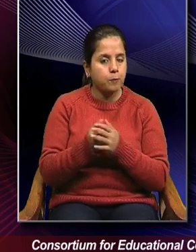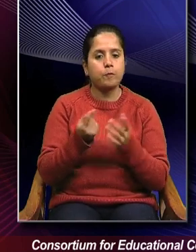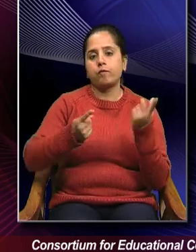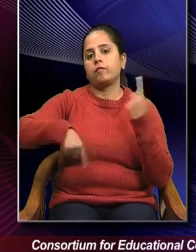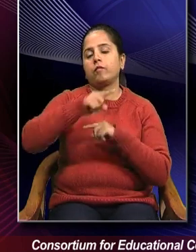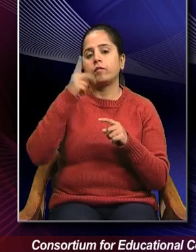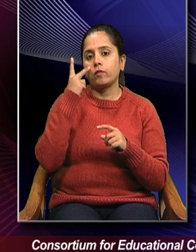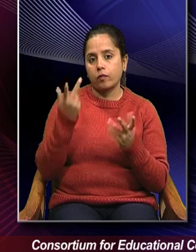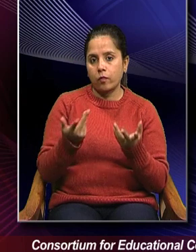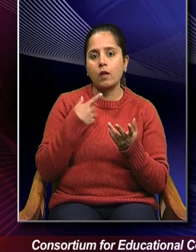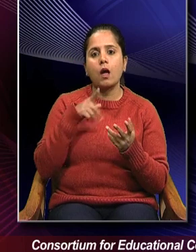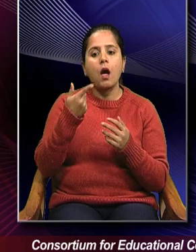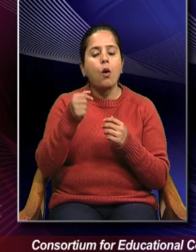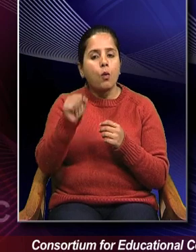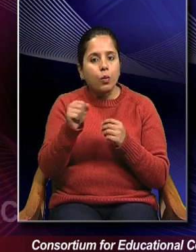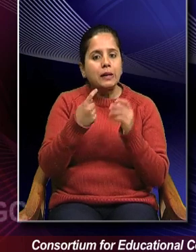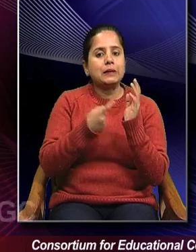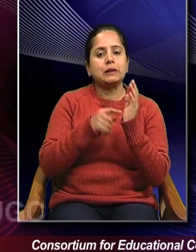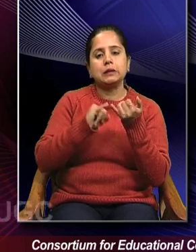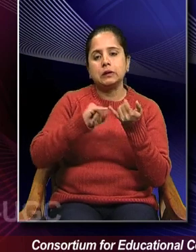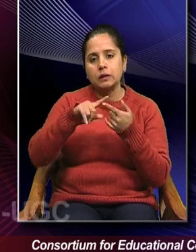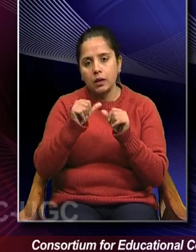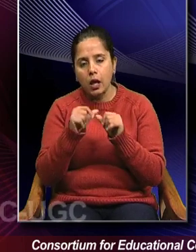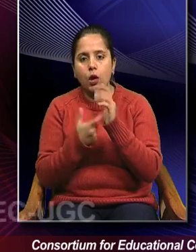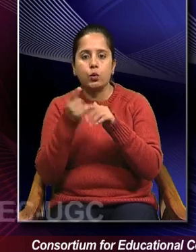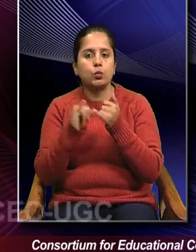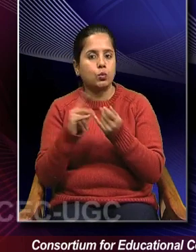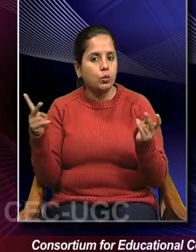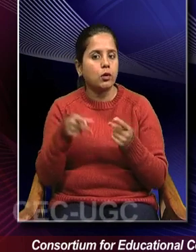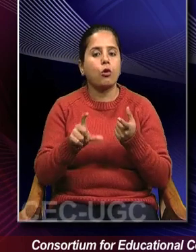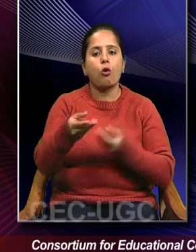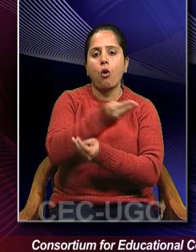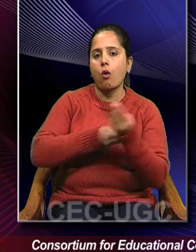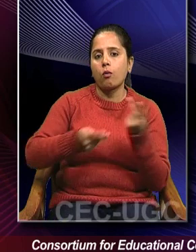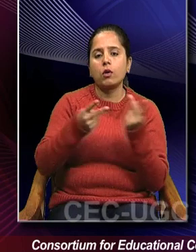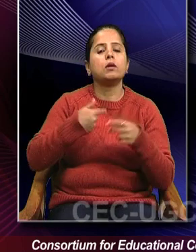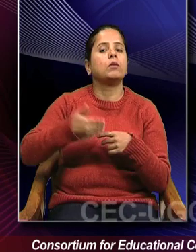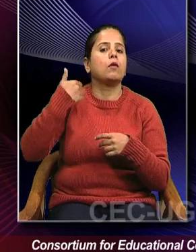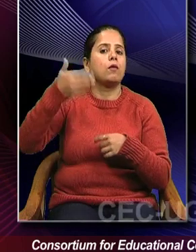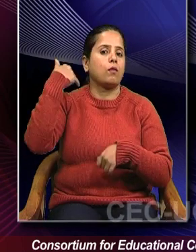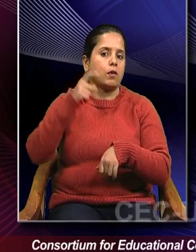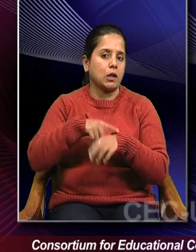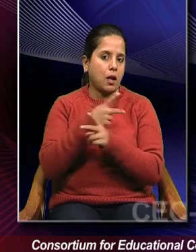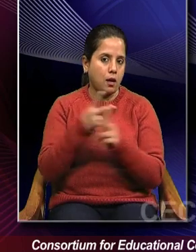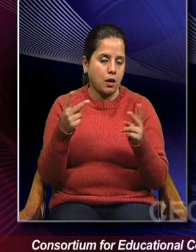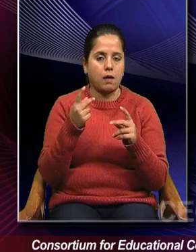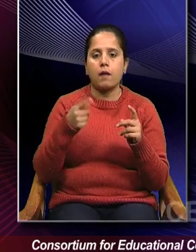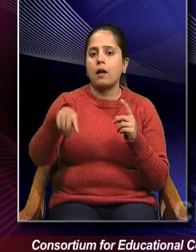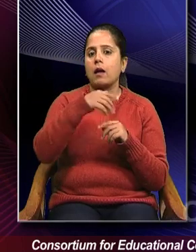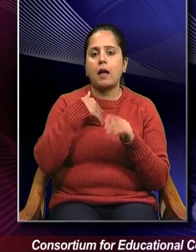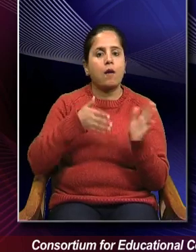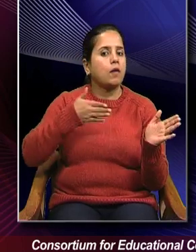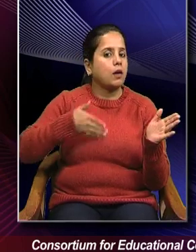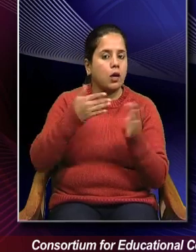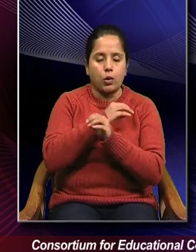how sea routes, they played an important role in the world commerce at that point of time, when we did not have